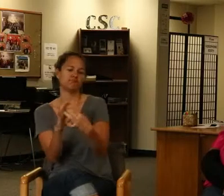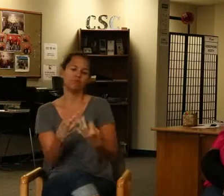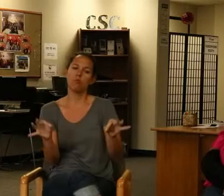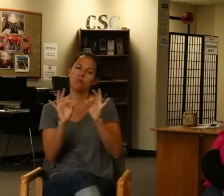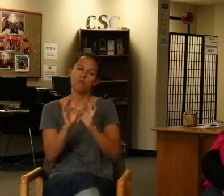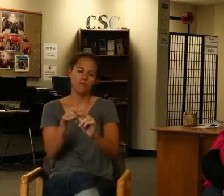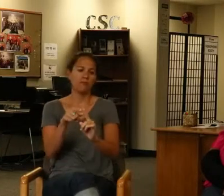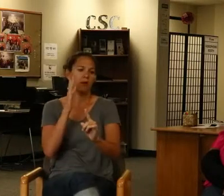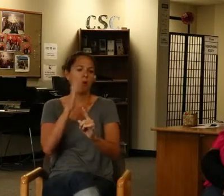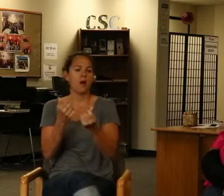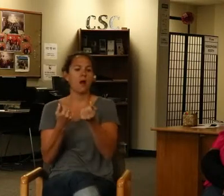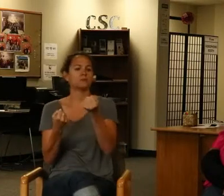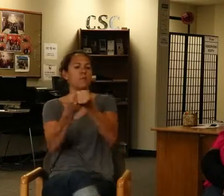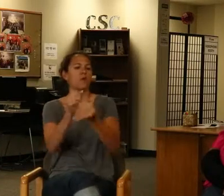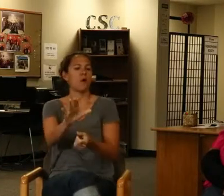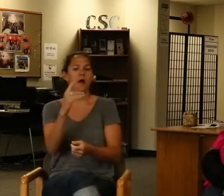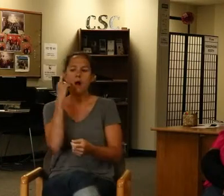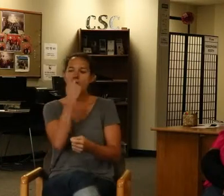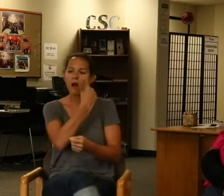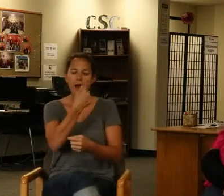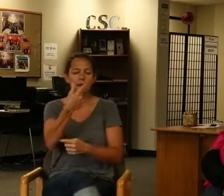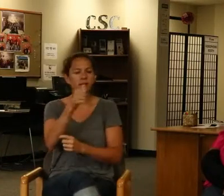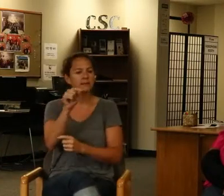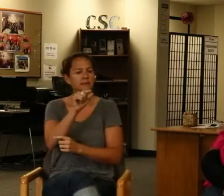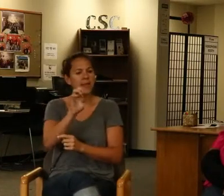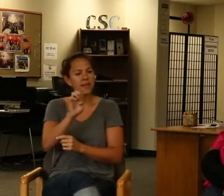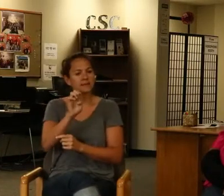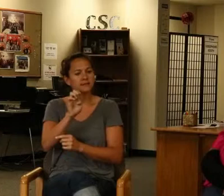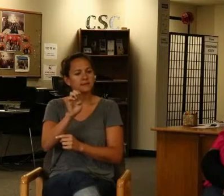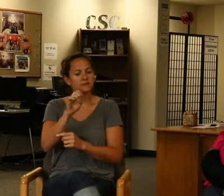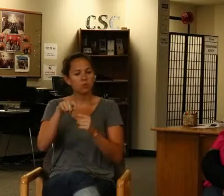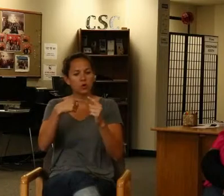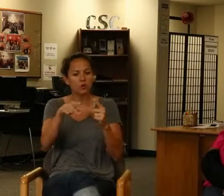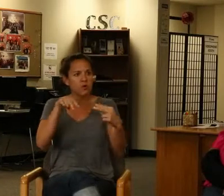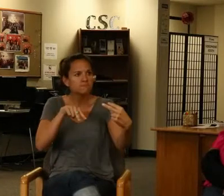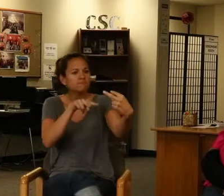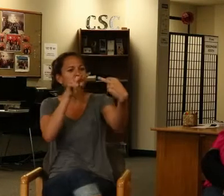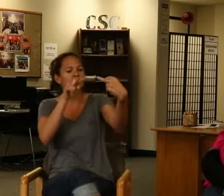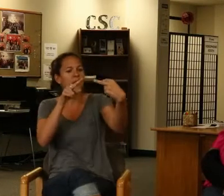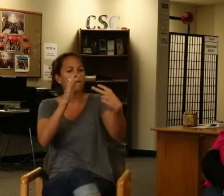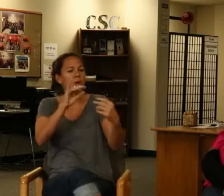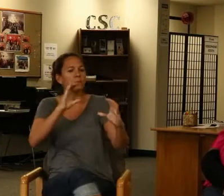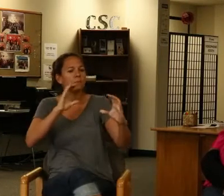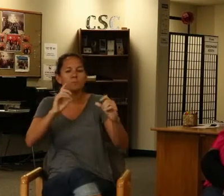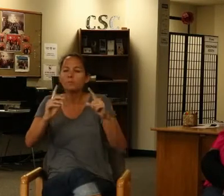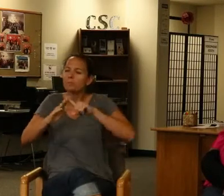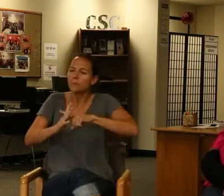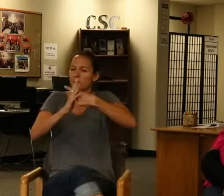that connection between the two. And that will support the eye contact, eye gaze. So where he's looking,